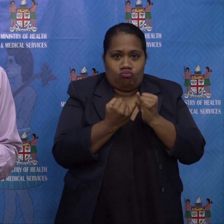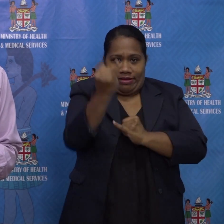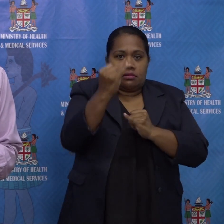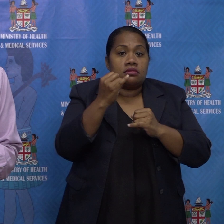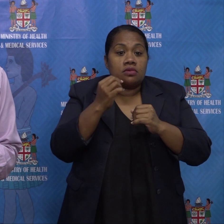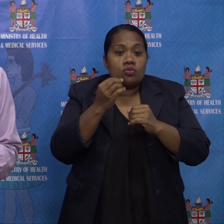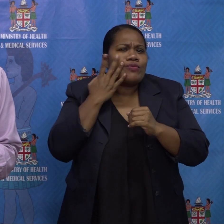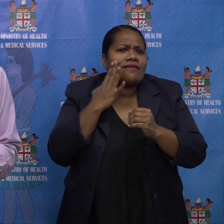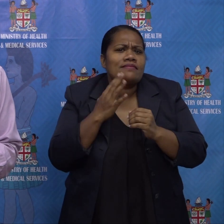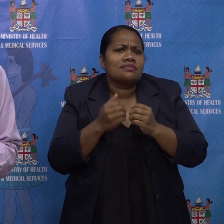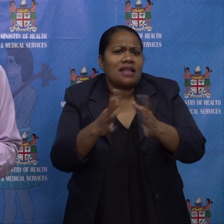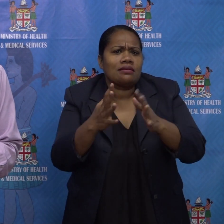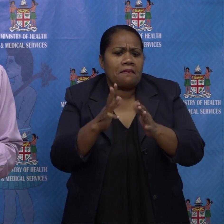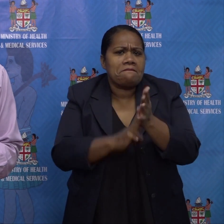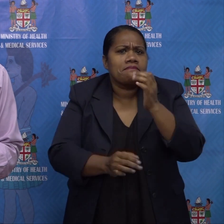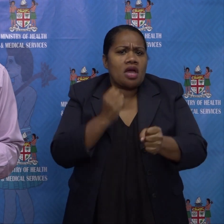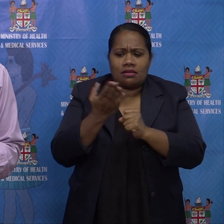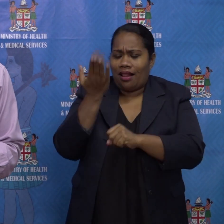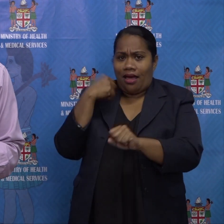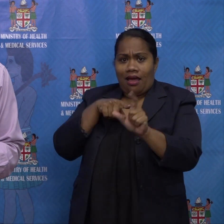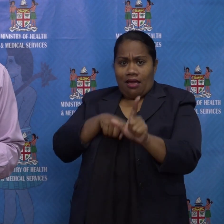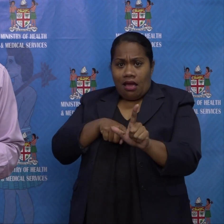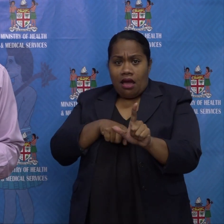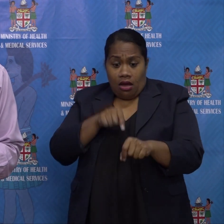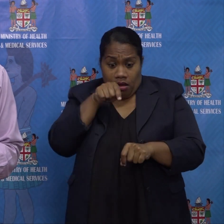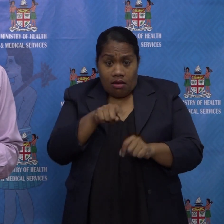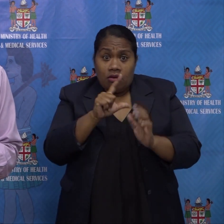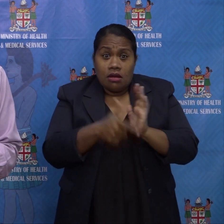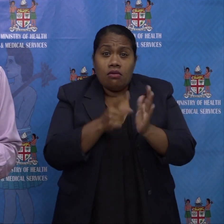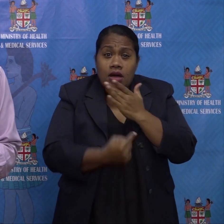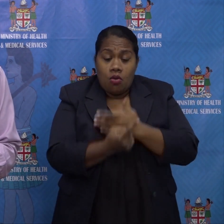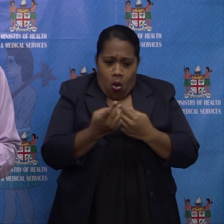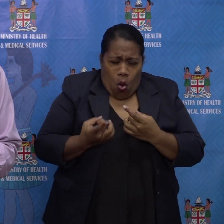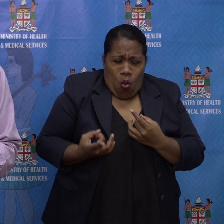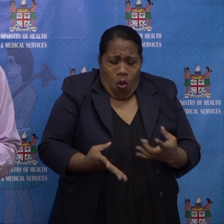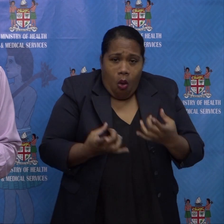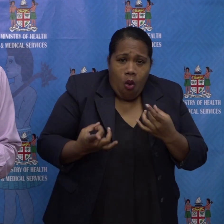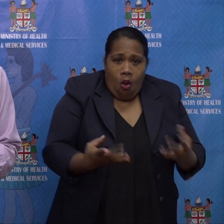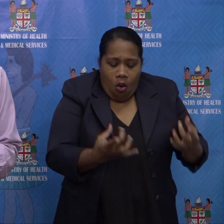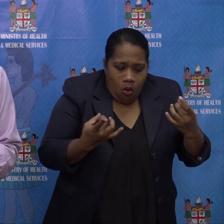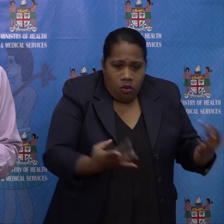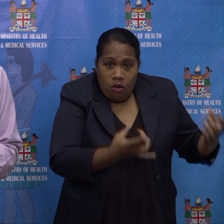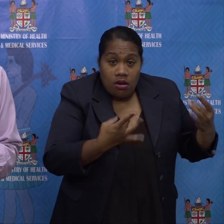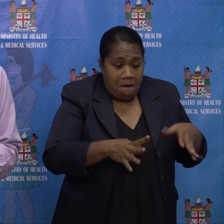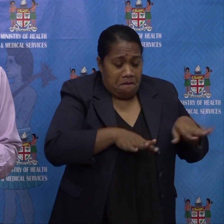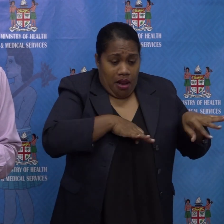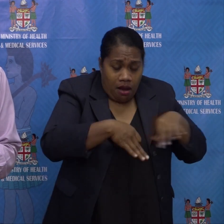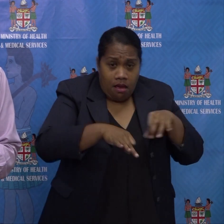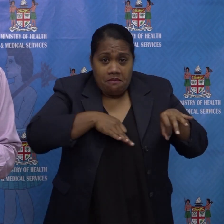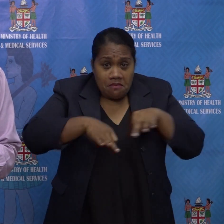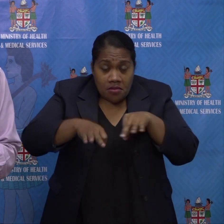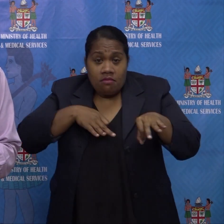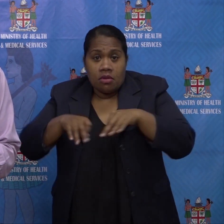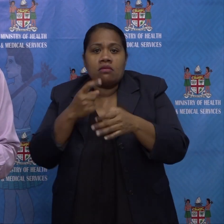year. Through that time, we have gone through great lengths to prepare for it. Those months of planning have